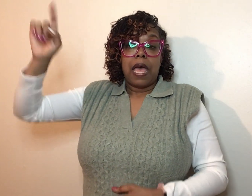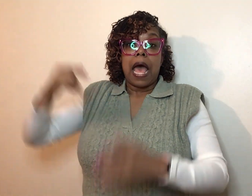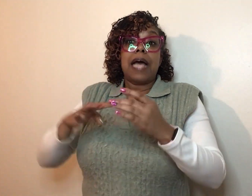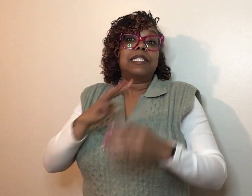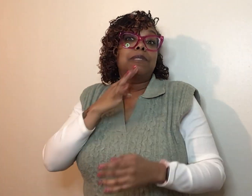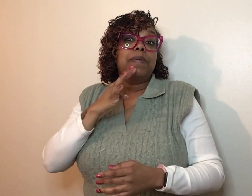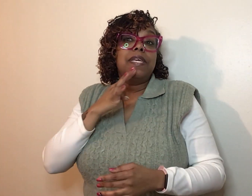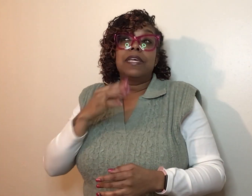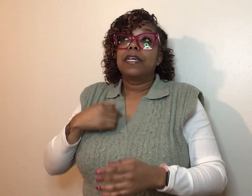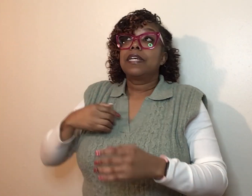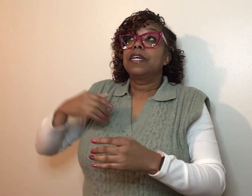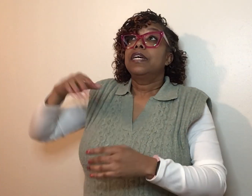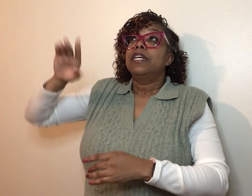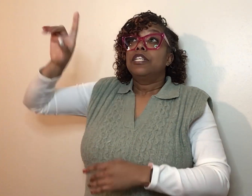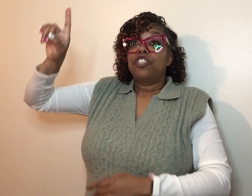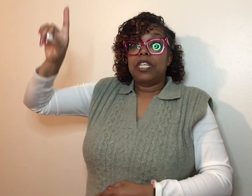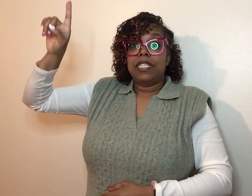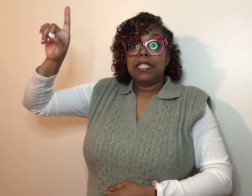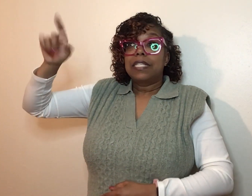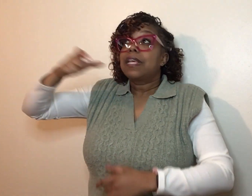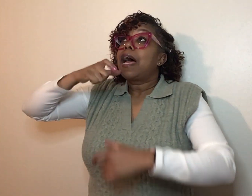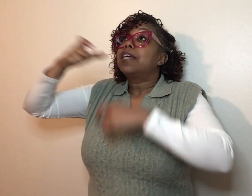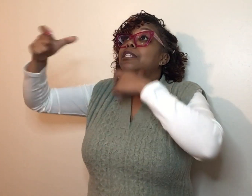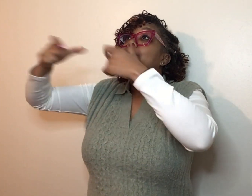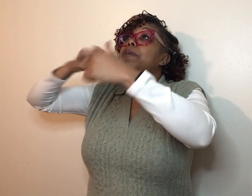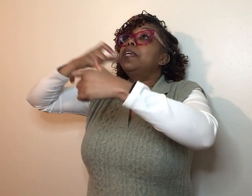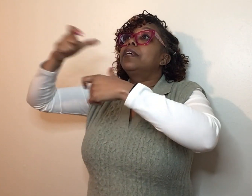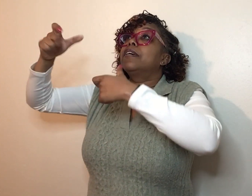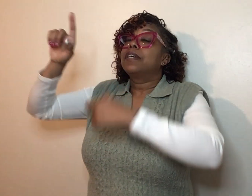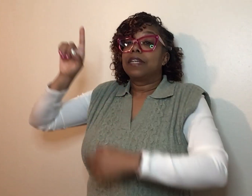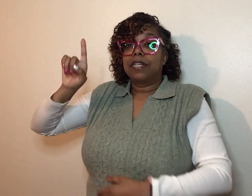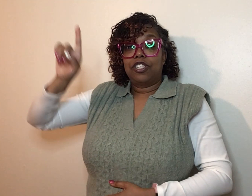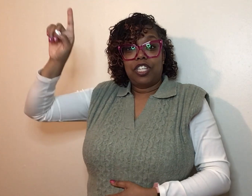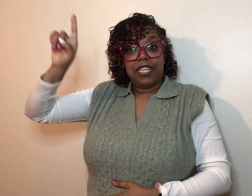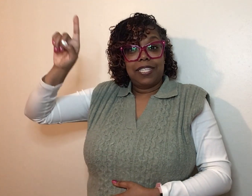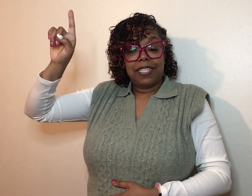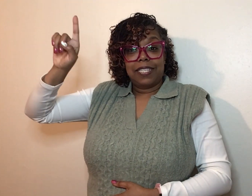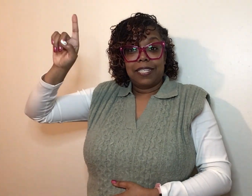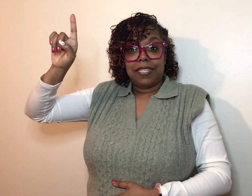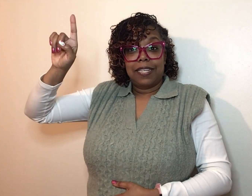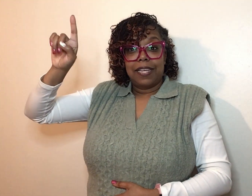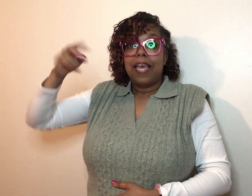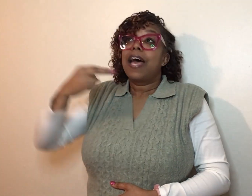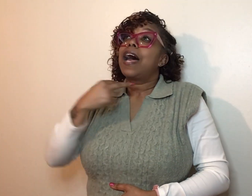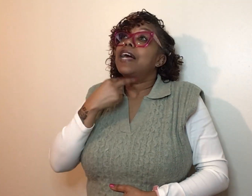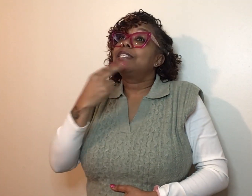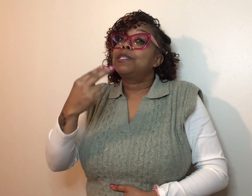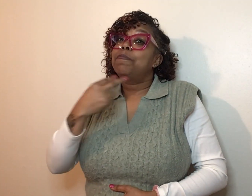I speak Jesus. I speak Jesus. I